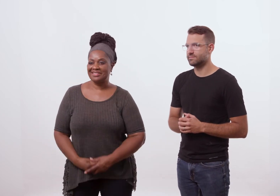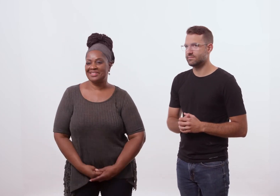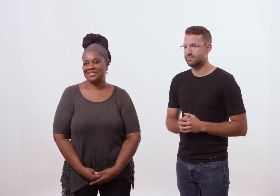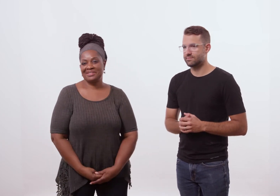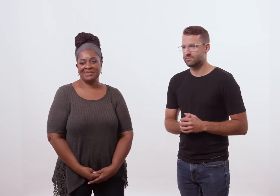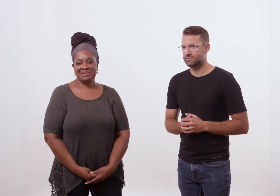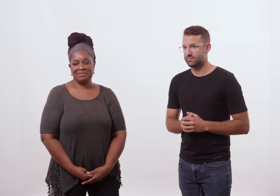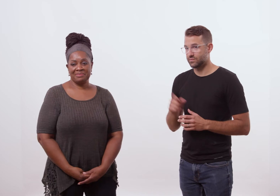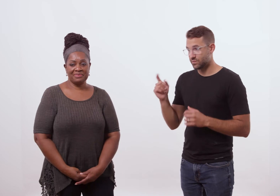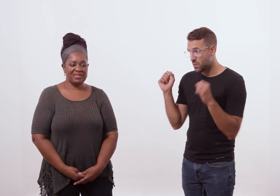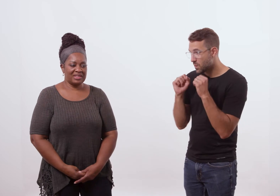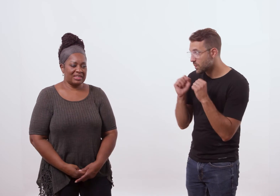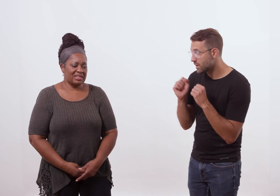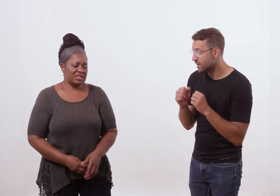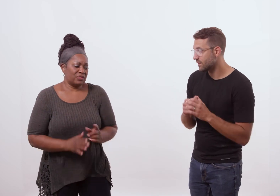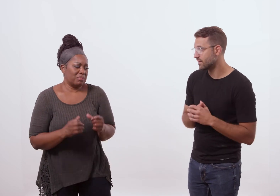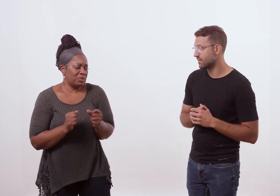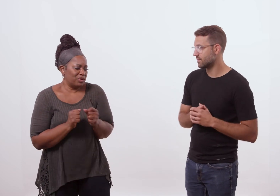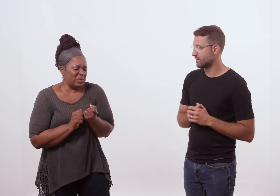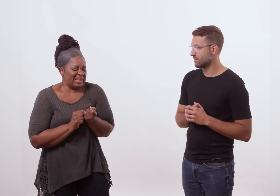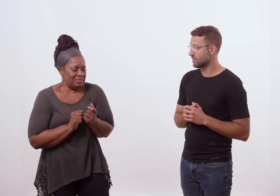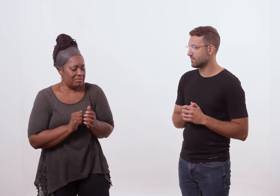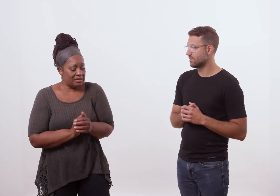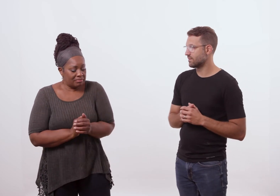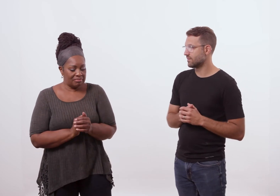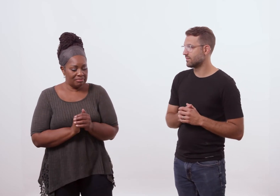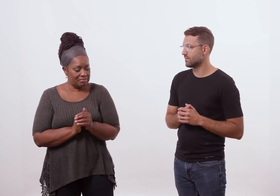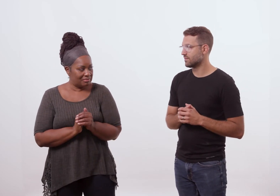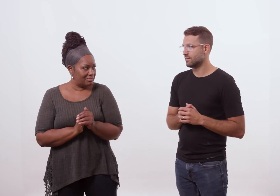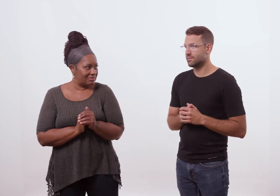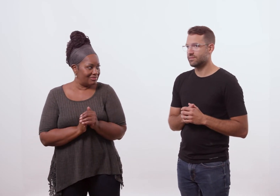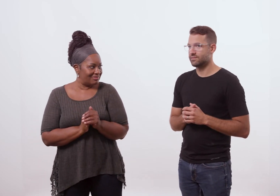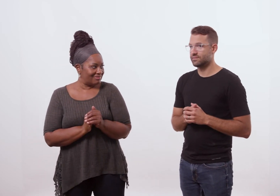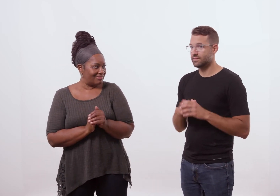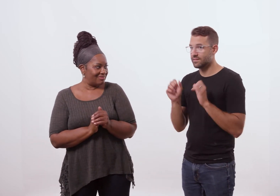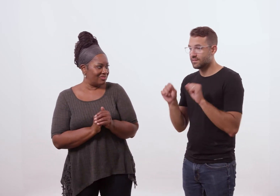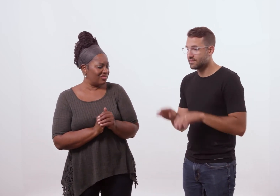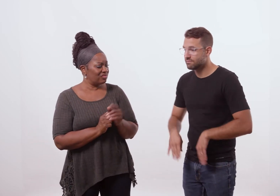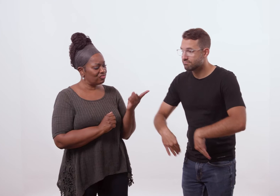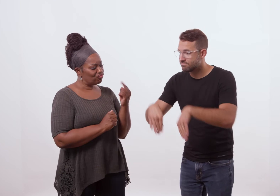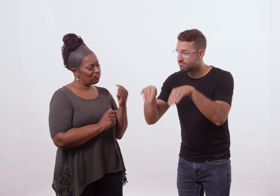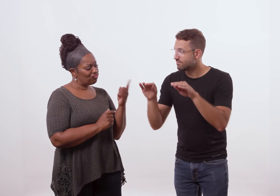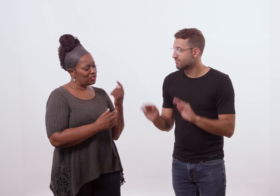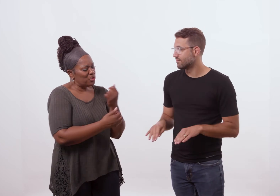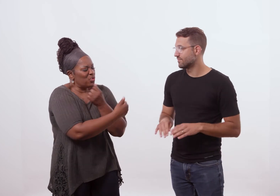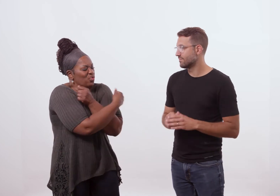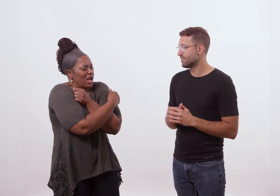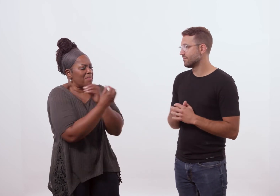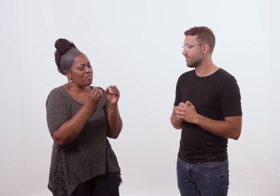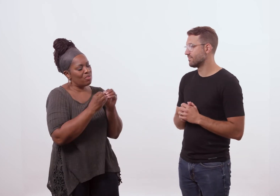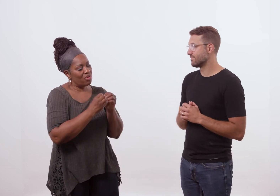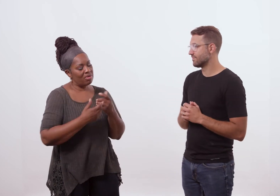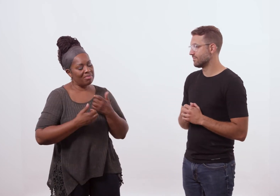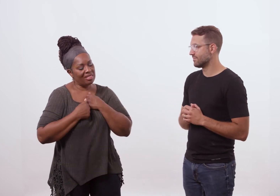Are you cold? Only for the moment. I could get you, Wrap yourself tighter around me, love mate, and know